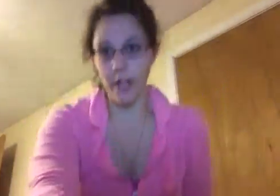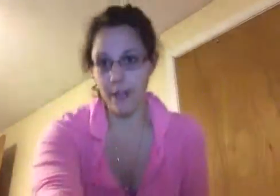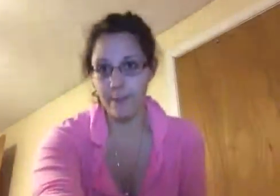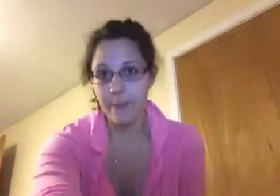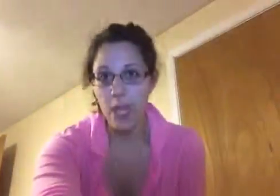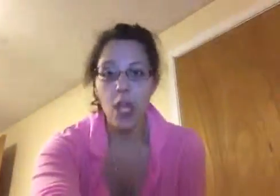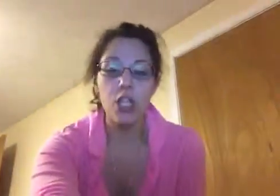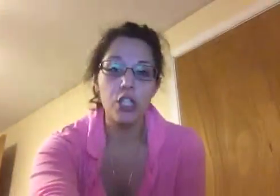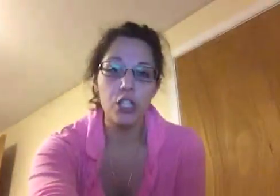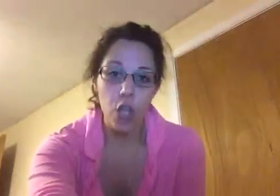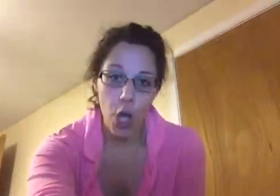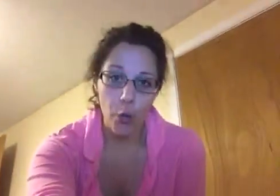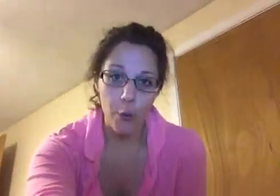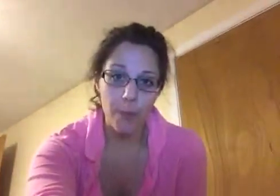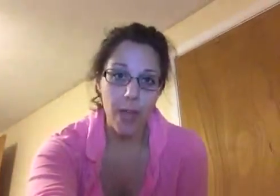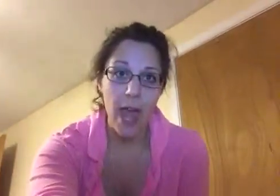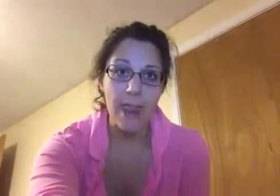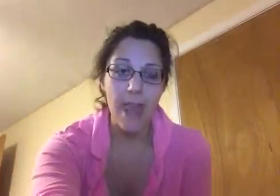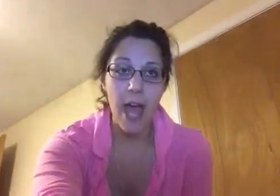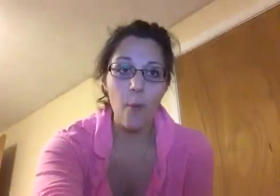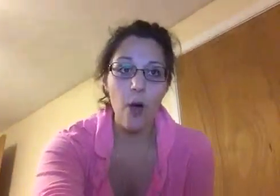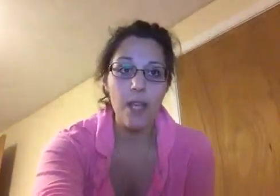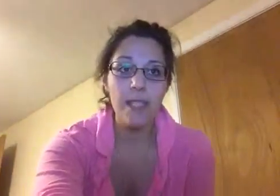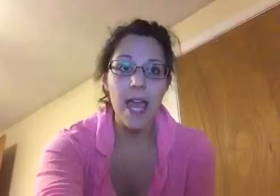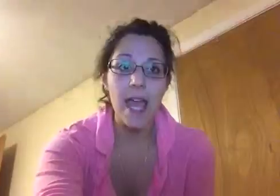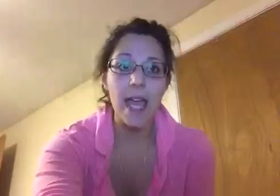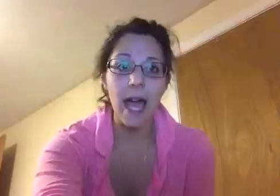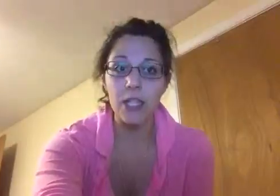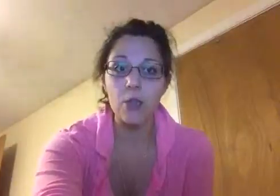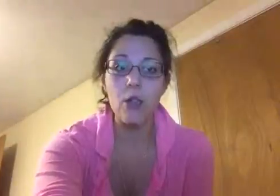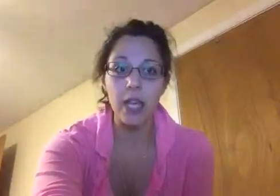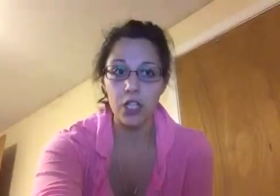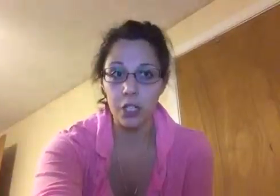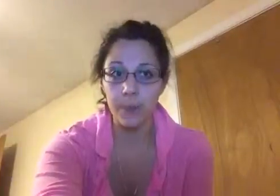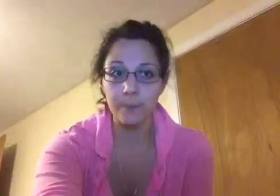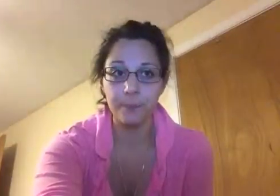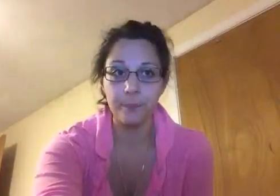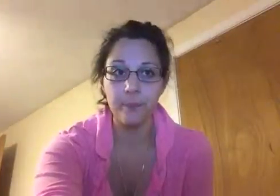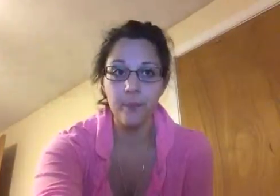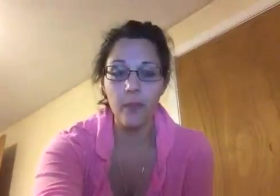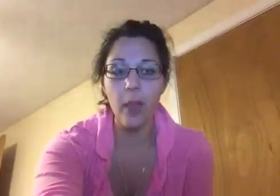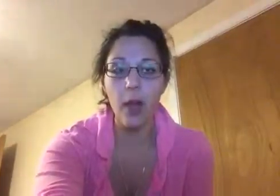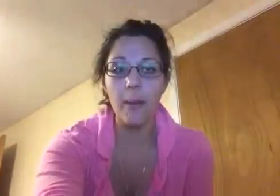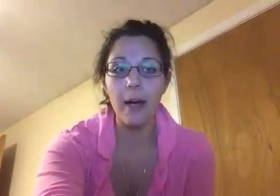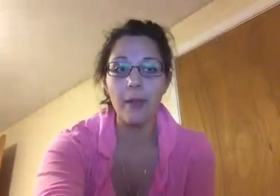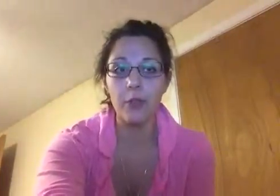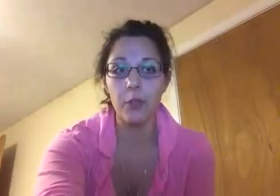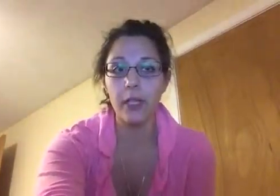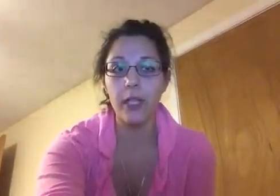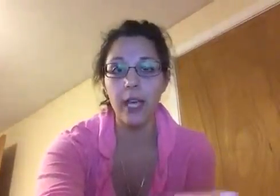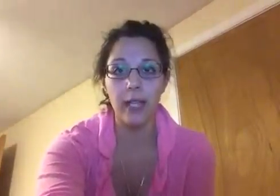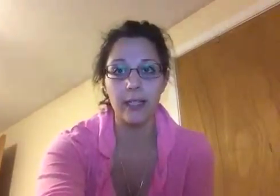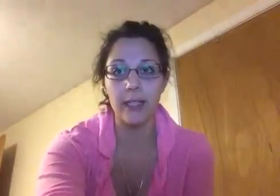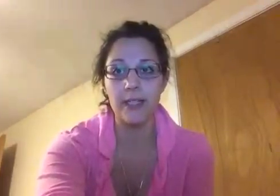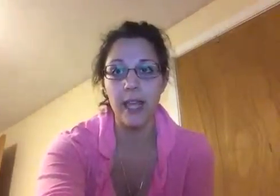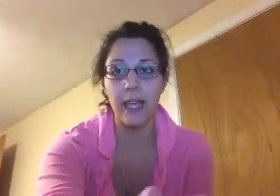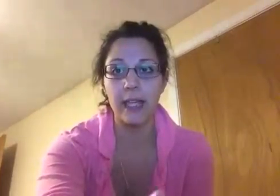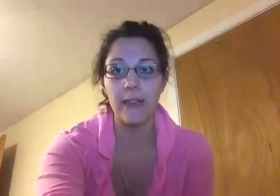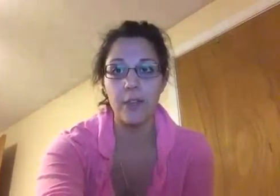right. So that was a high school lecture about the New England colonies, and if you